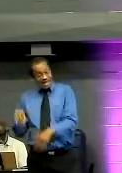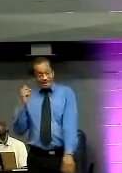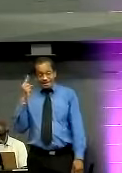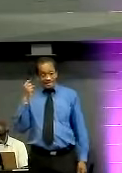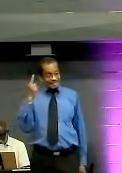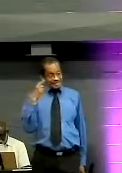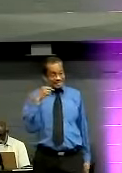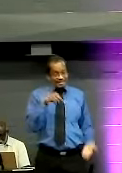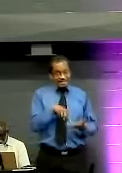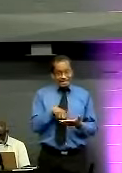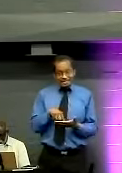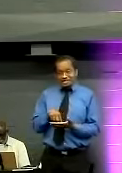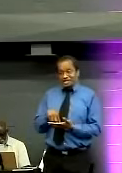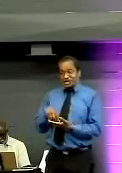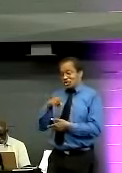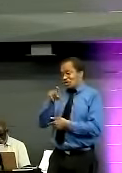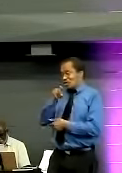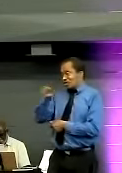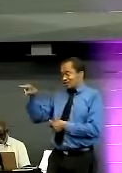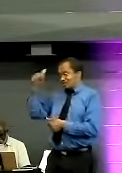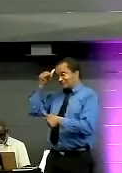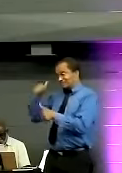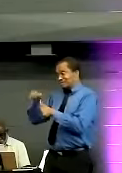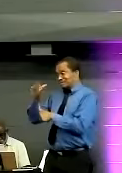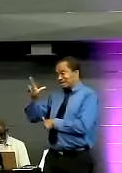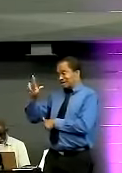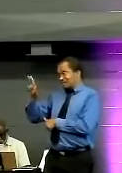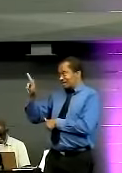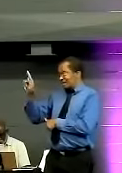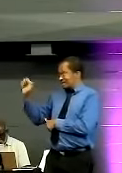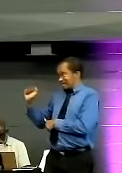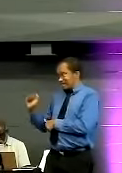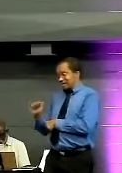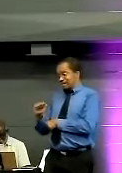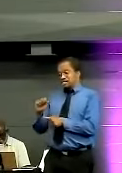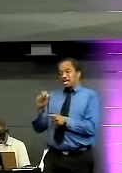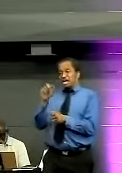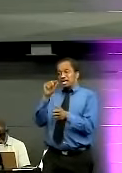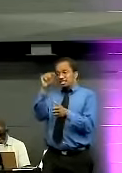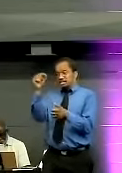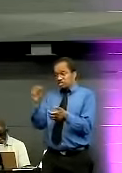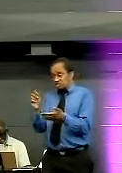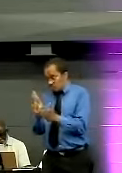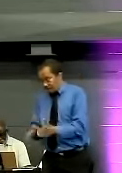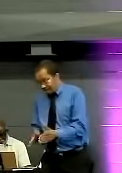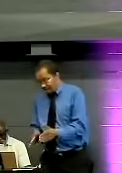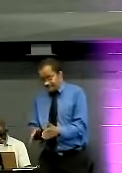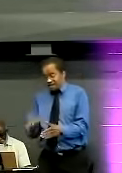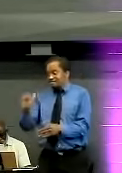I didn't catch this until you remember that Luke, Pam, is also the writer of Acts.